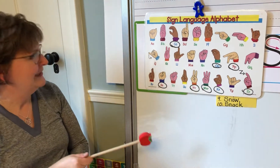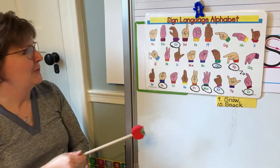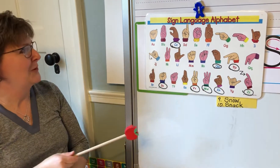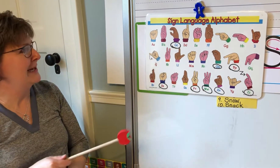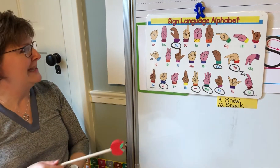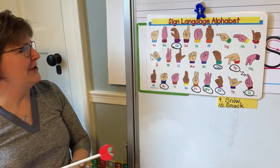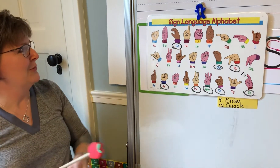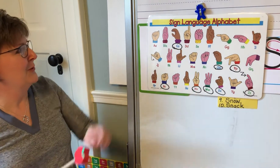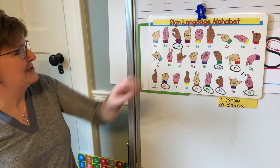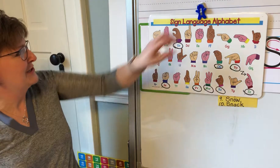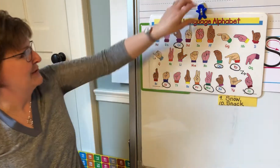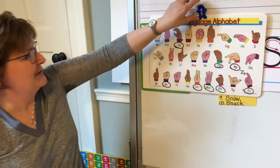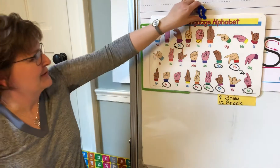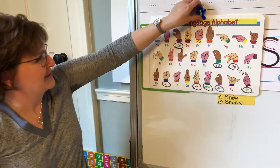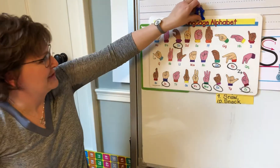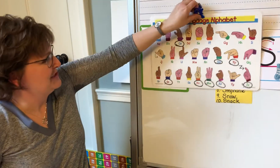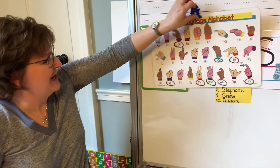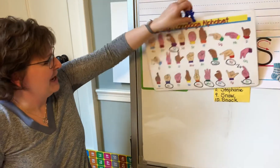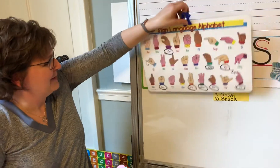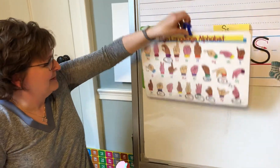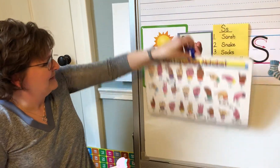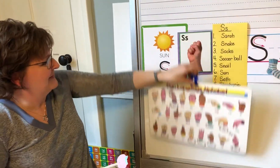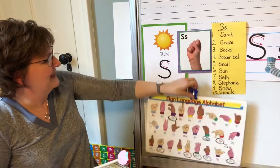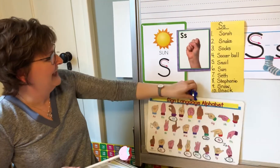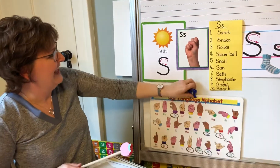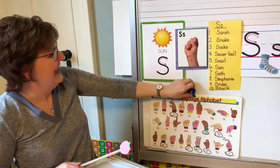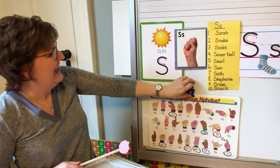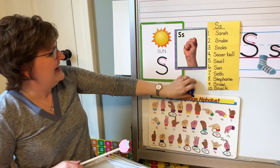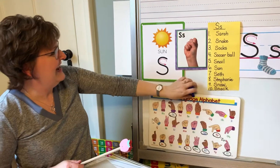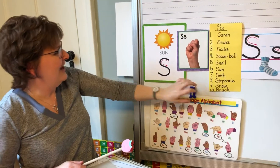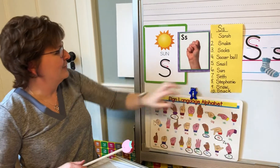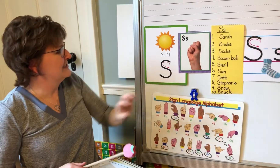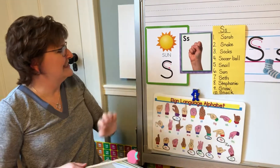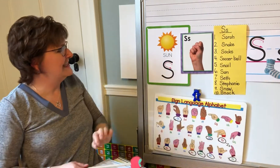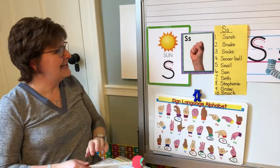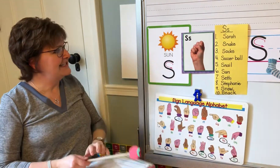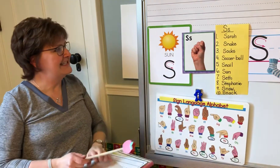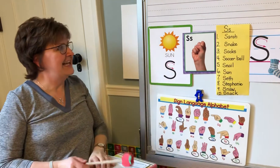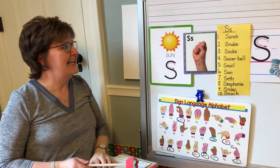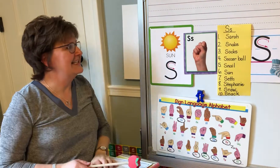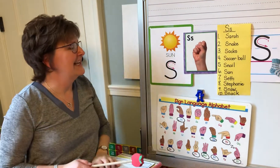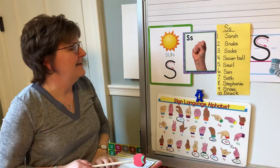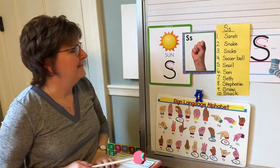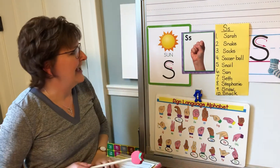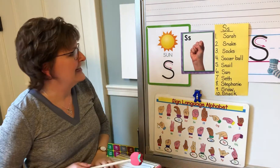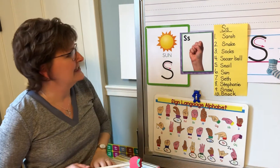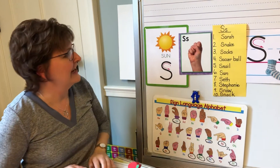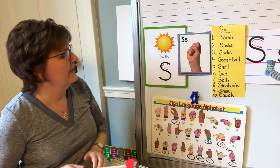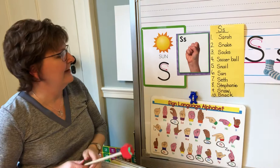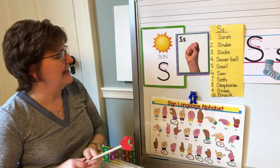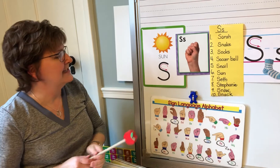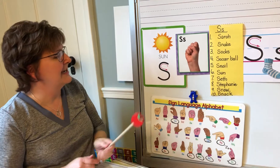We're getting there, boys and girls. Good job. Now, since S says flat